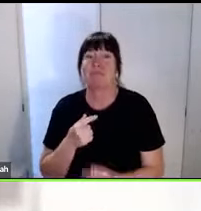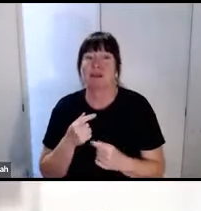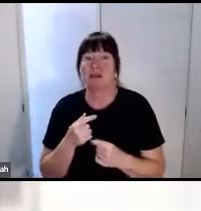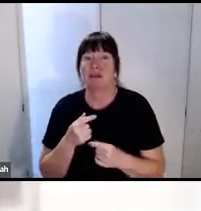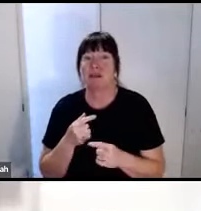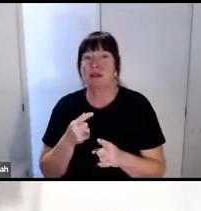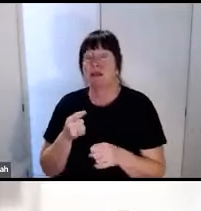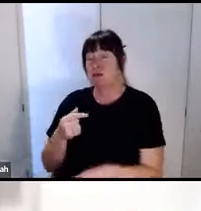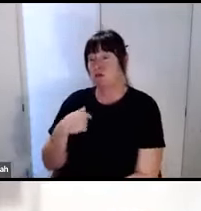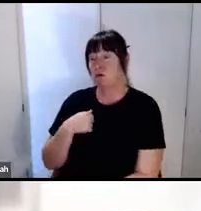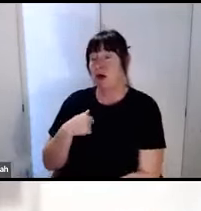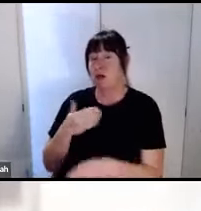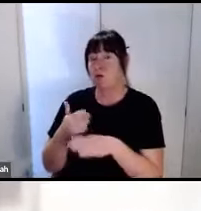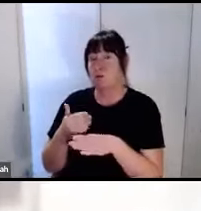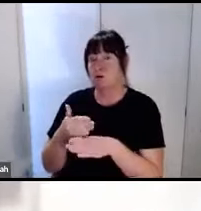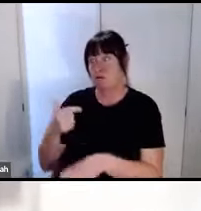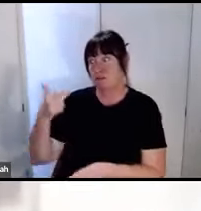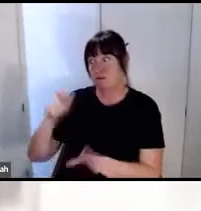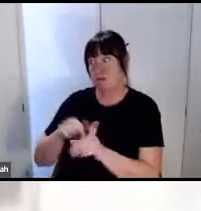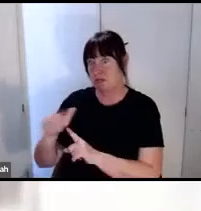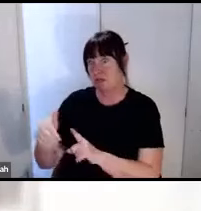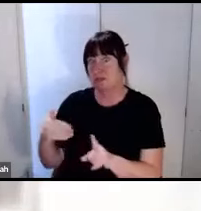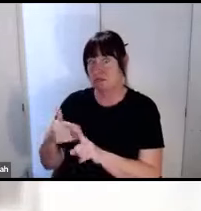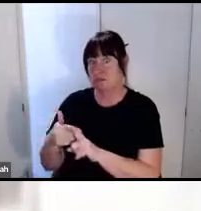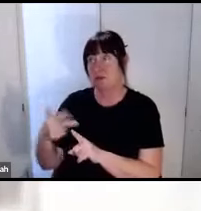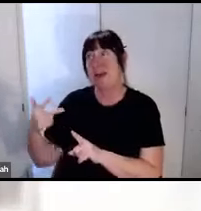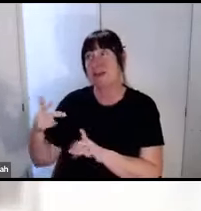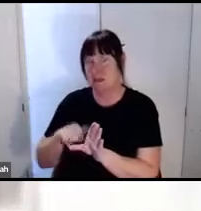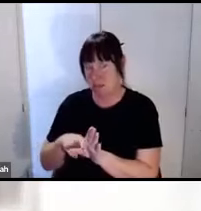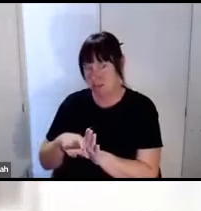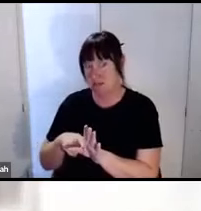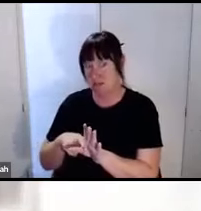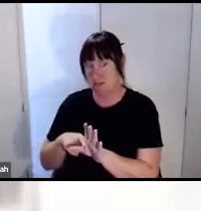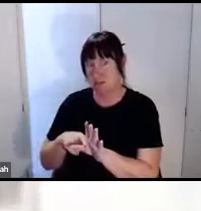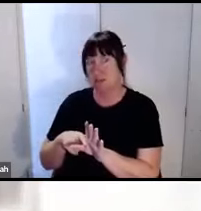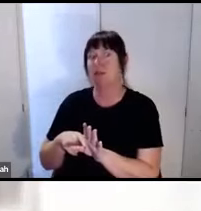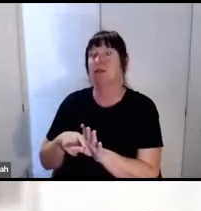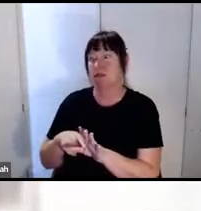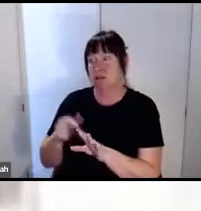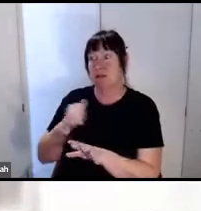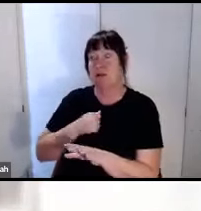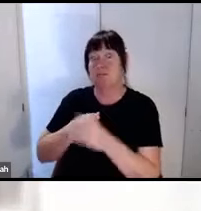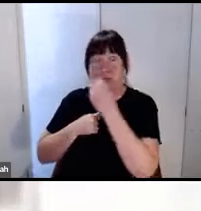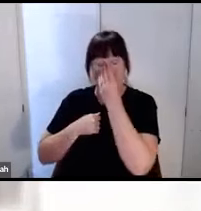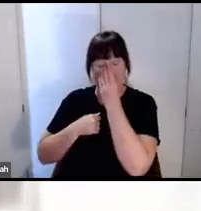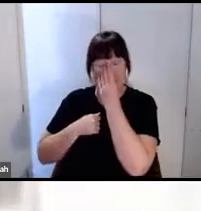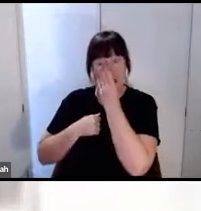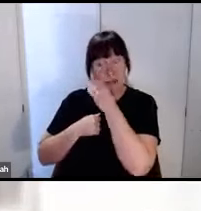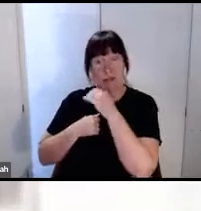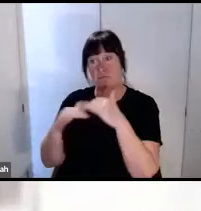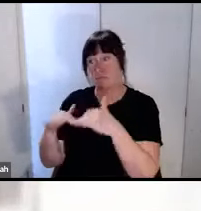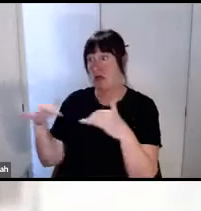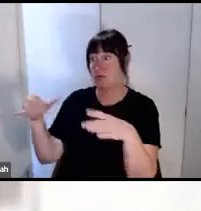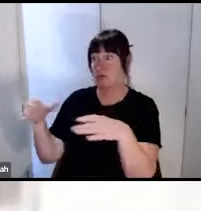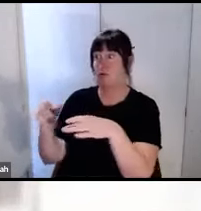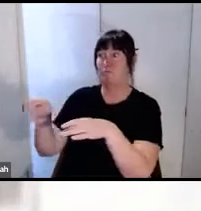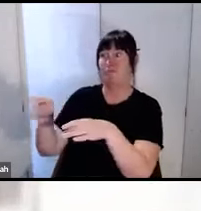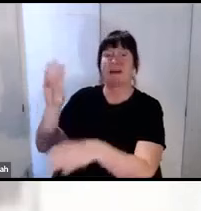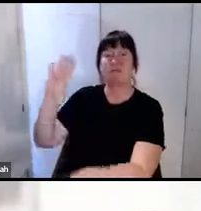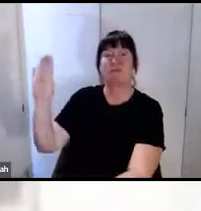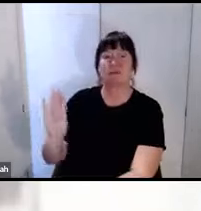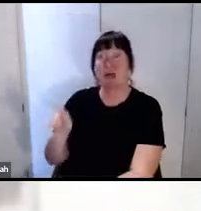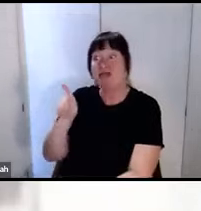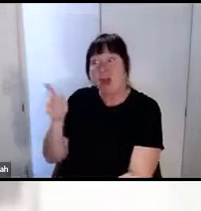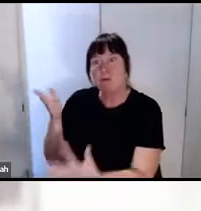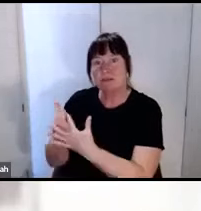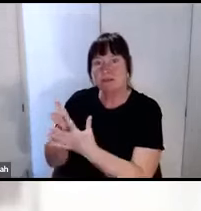I worked for 8 years in the parliament of my state back in Brazil. The parliament was accessible.